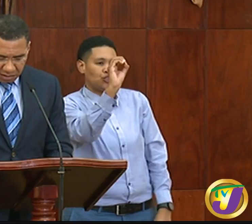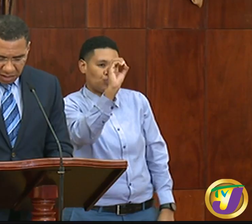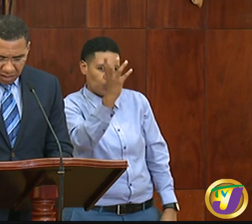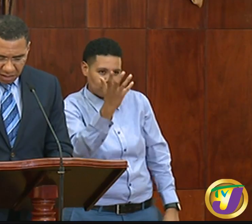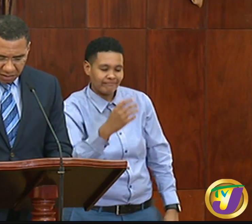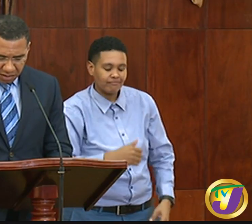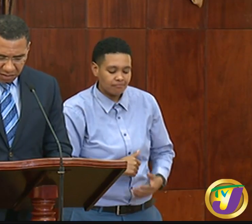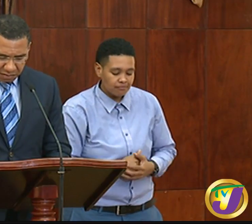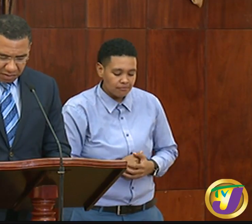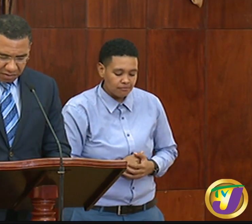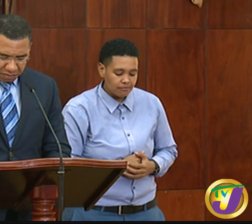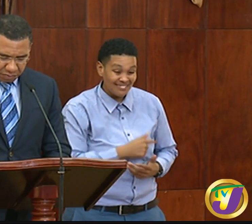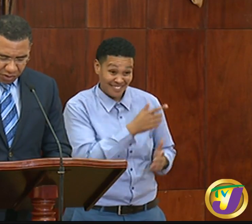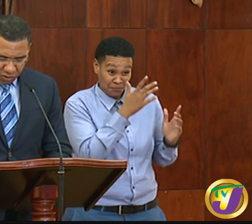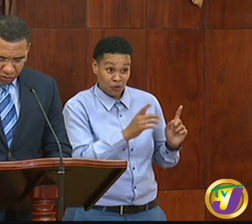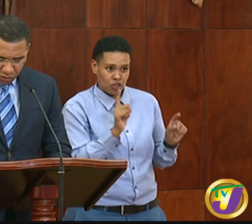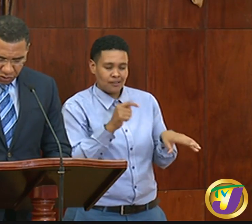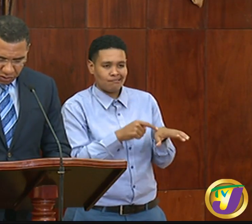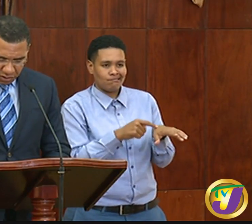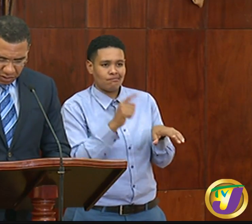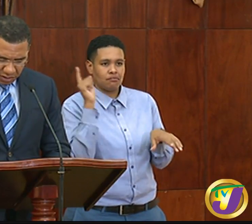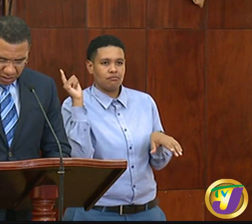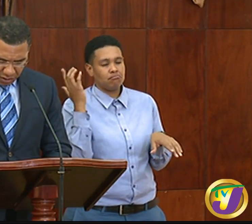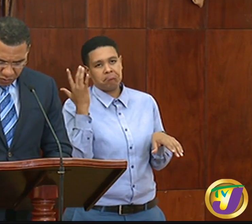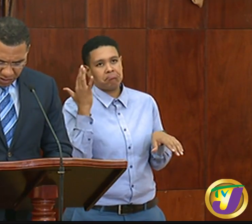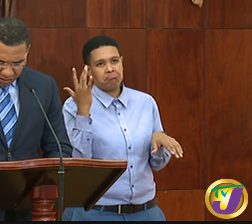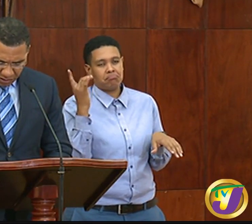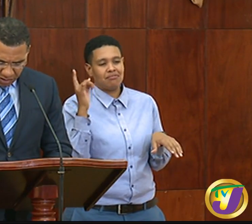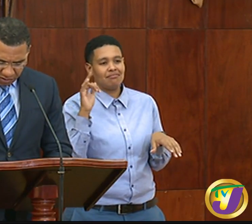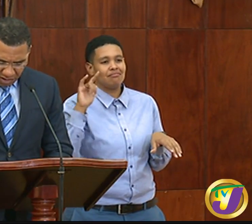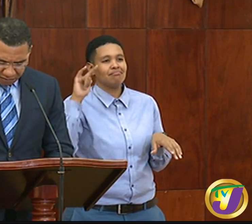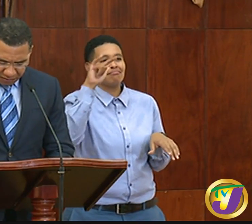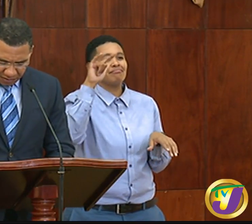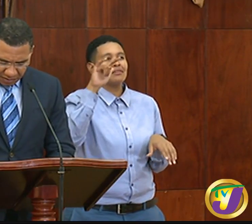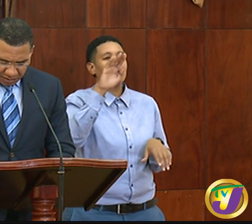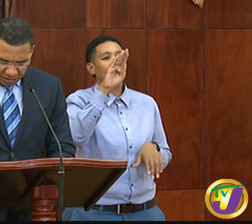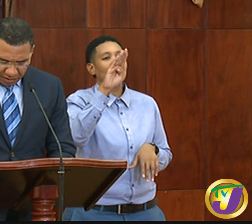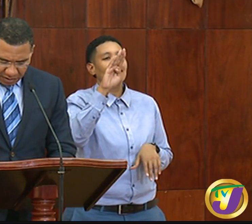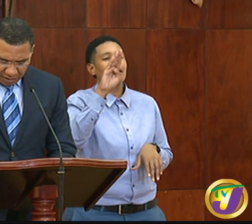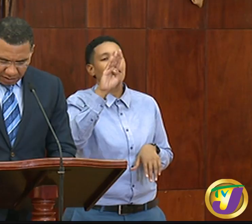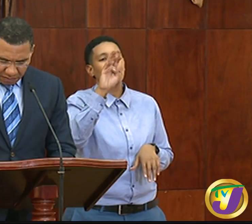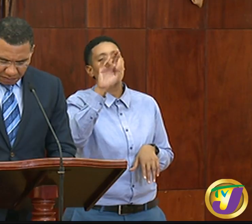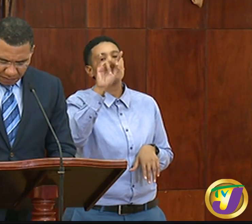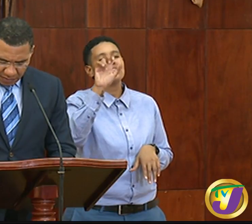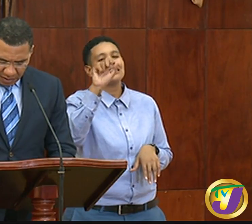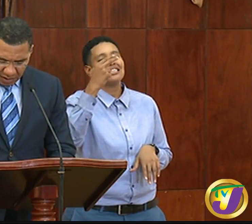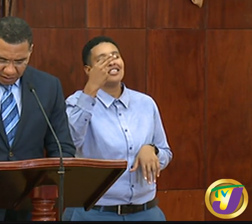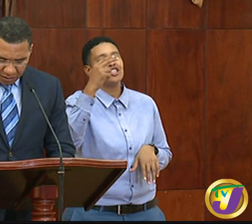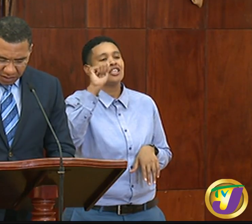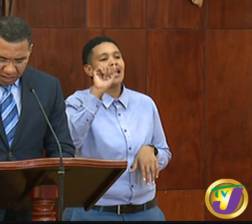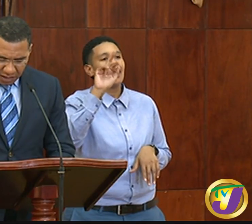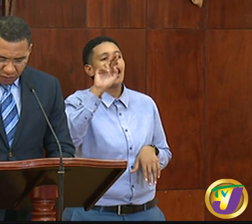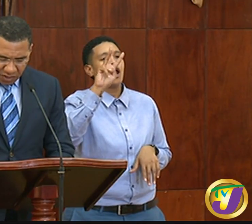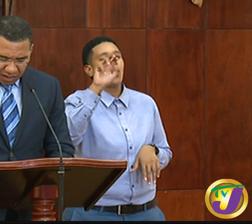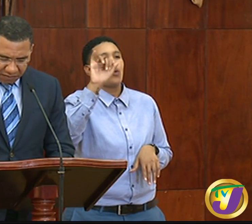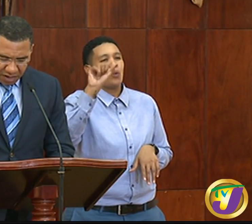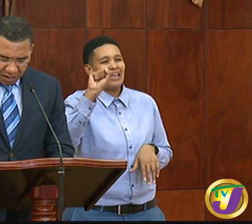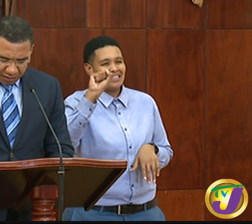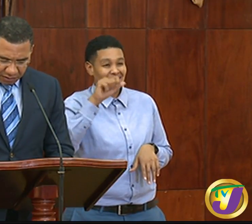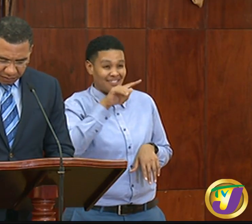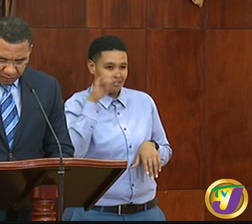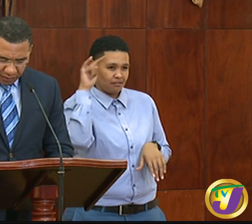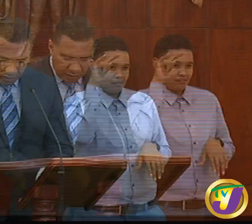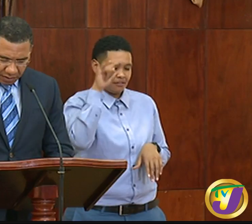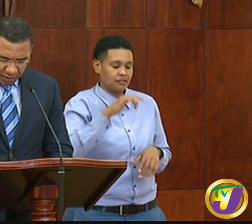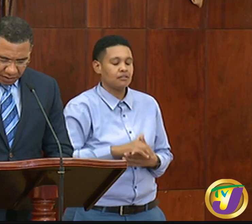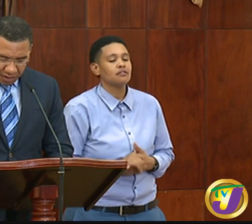on the British Airways aircraft. And today we have